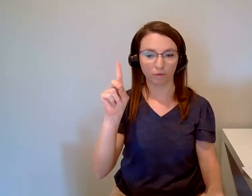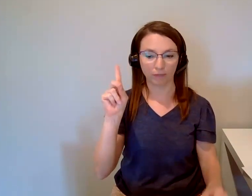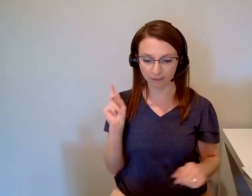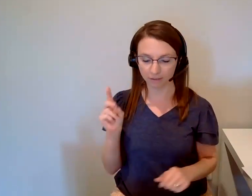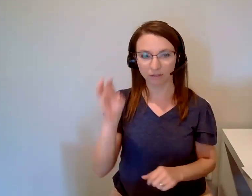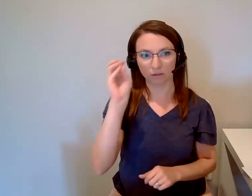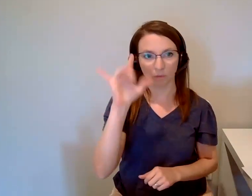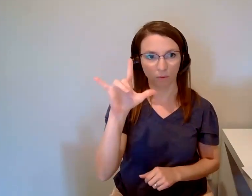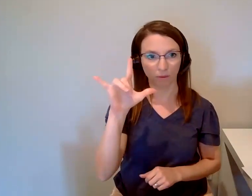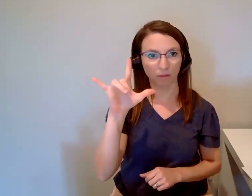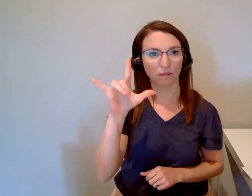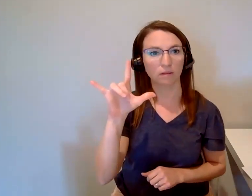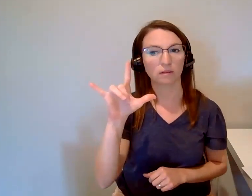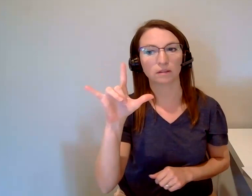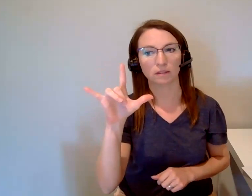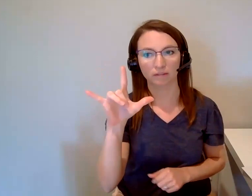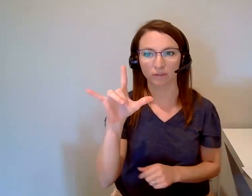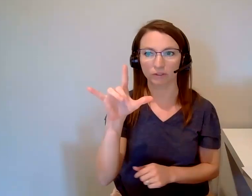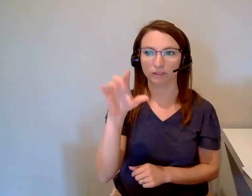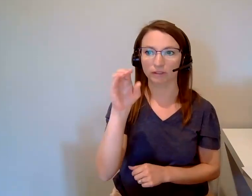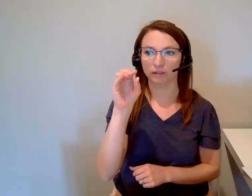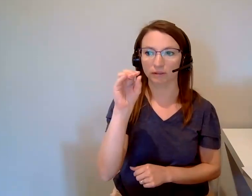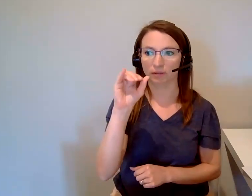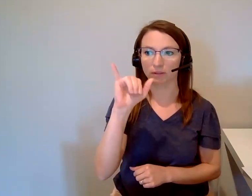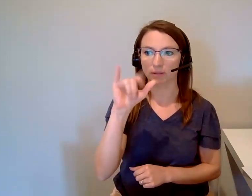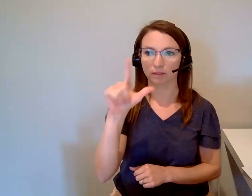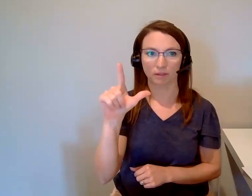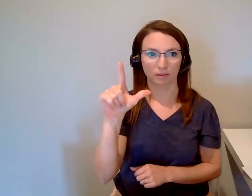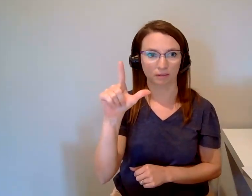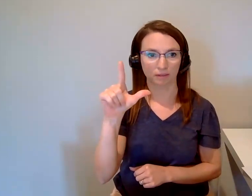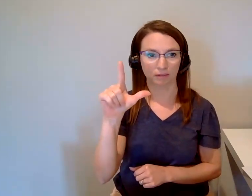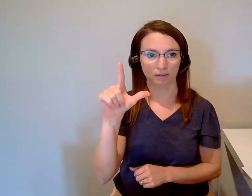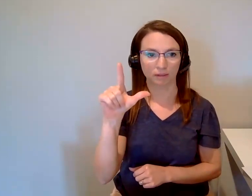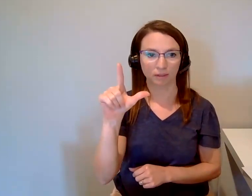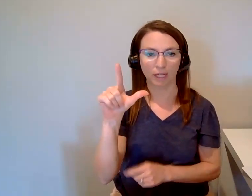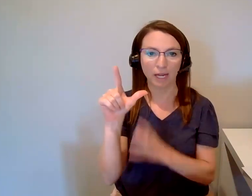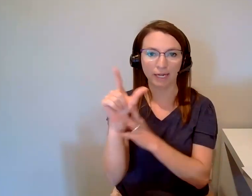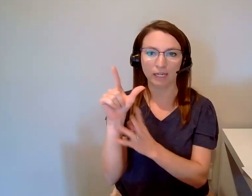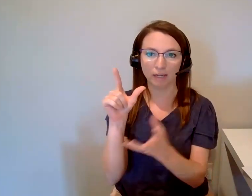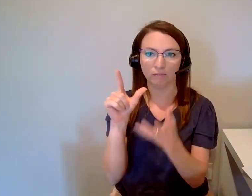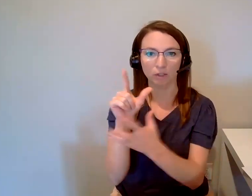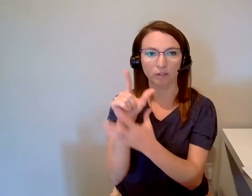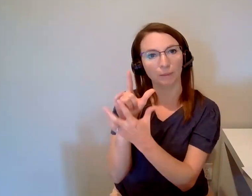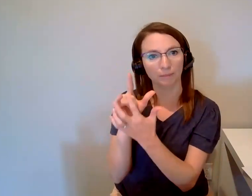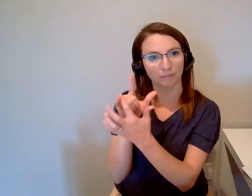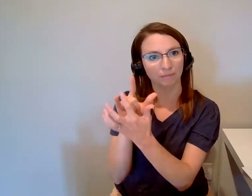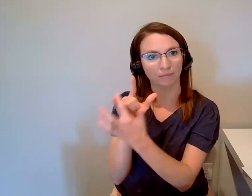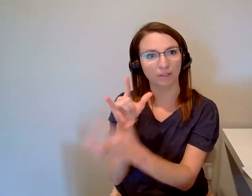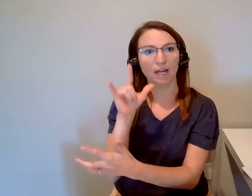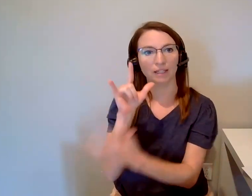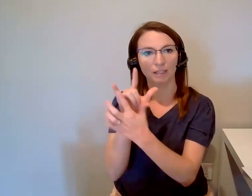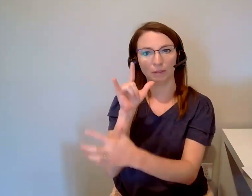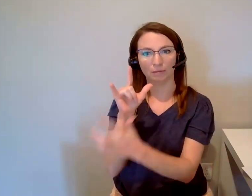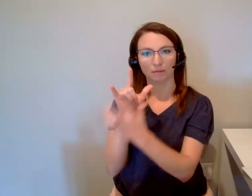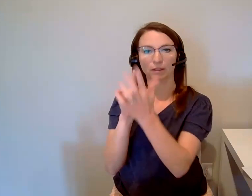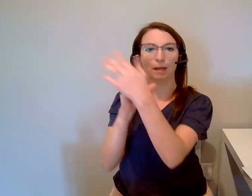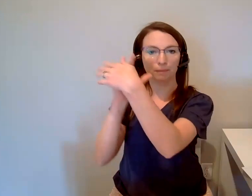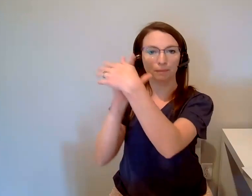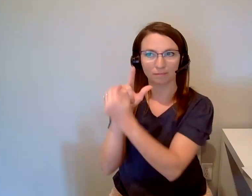Okay. So oil versus, like, I have a hard time not keeping, not